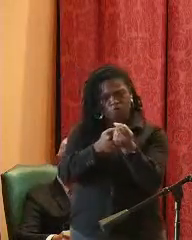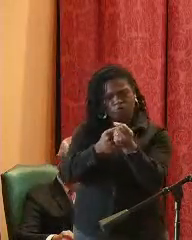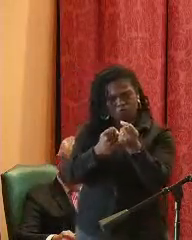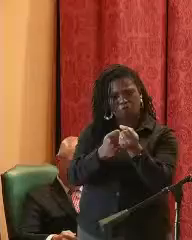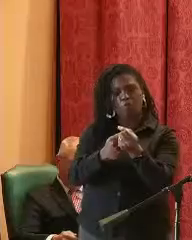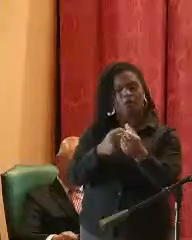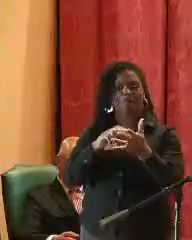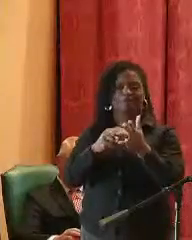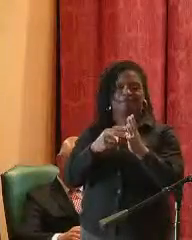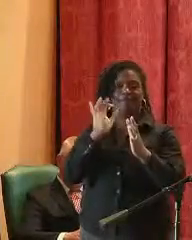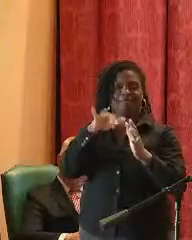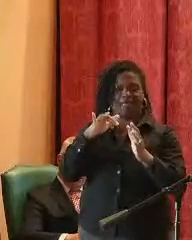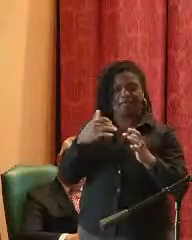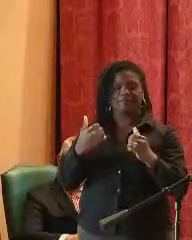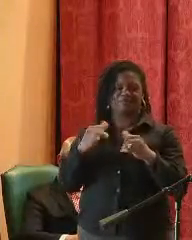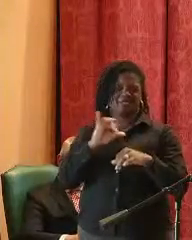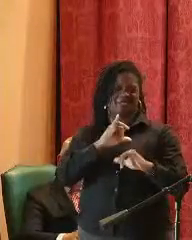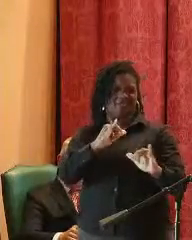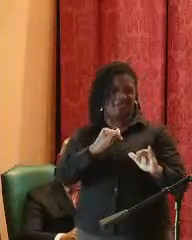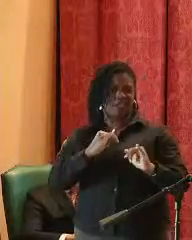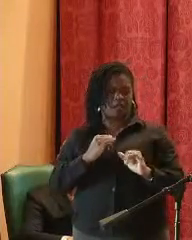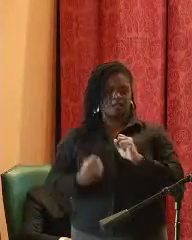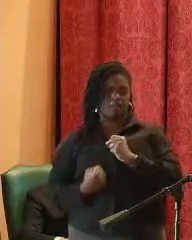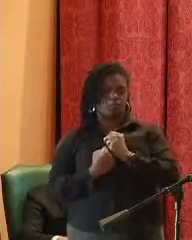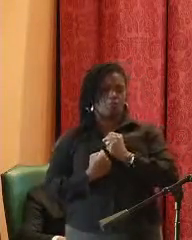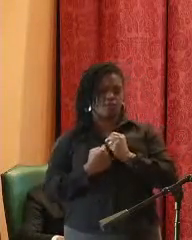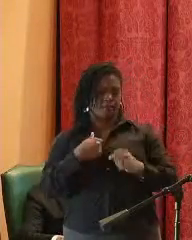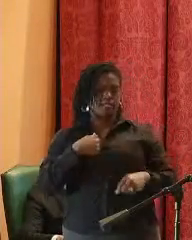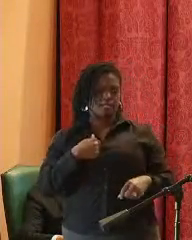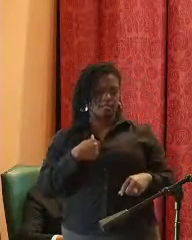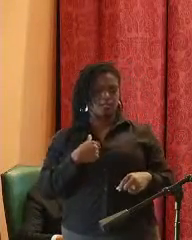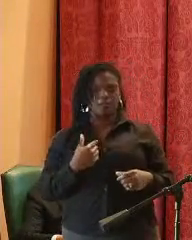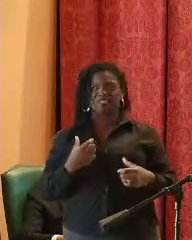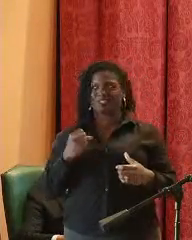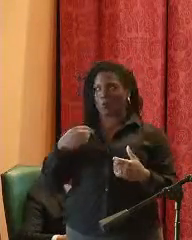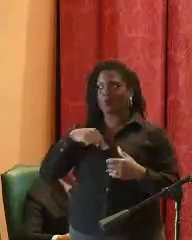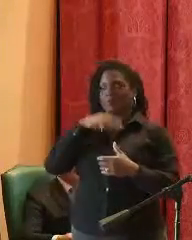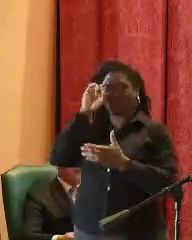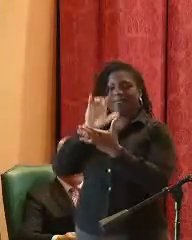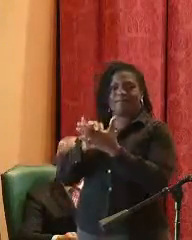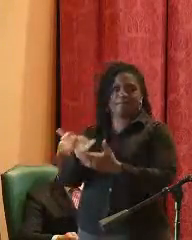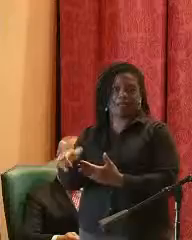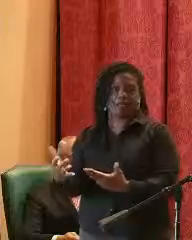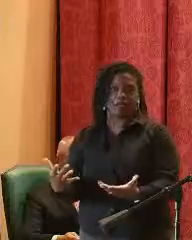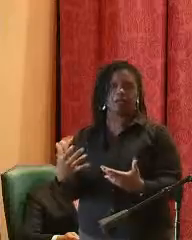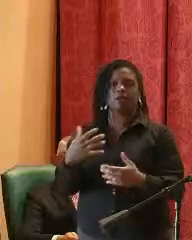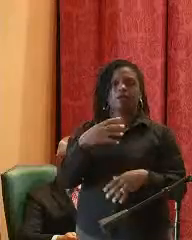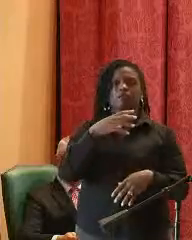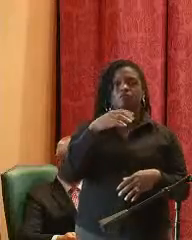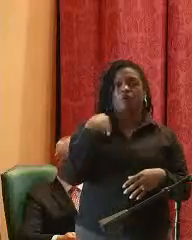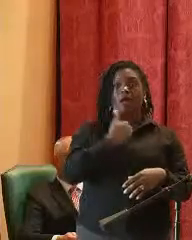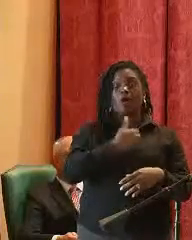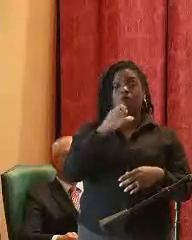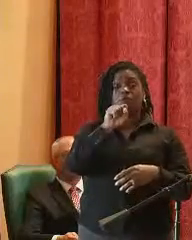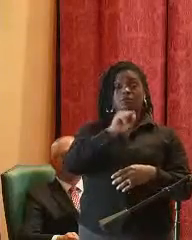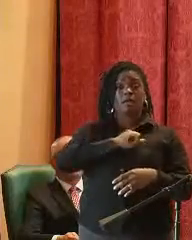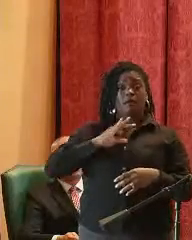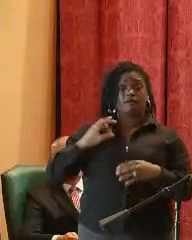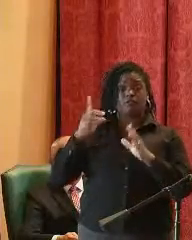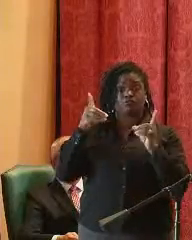Caddo. So on behalf of our board and staff, our executive director, Ms. Kristen